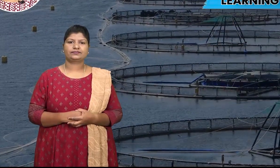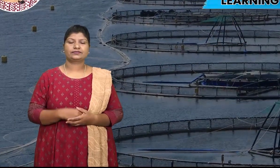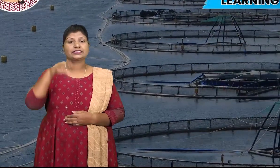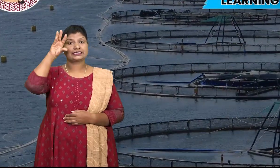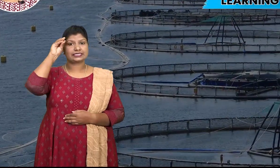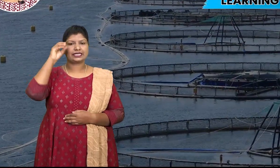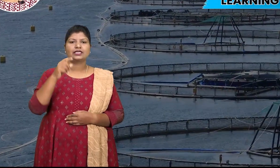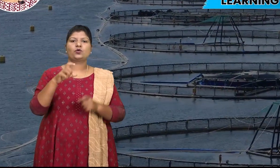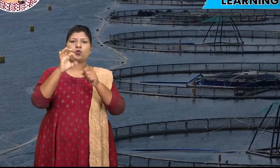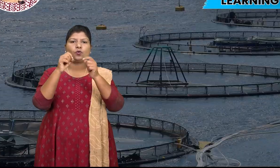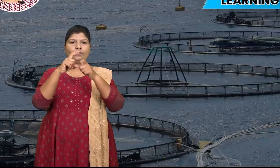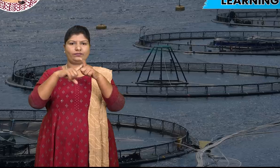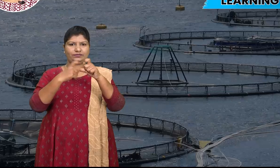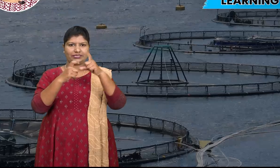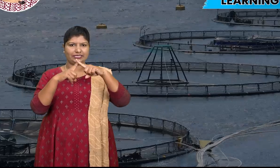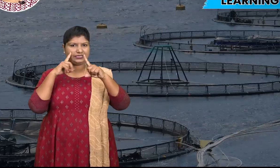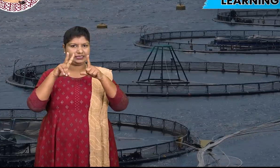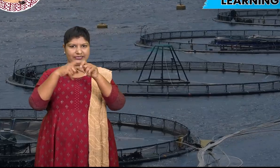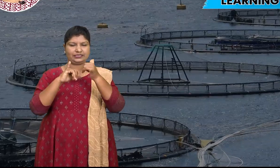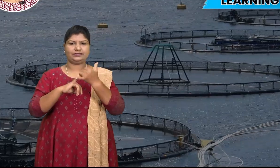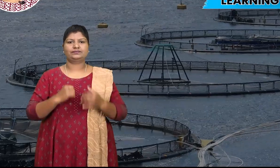Learning objectives.